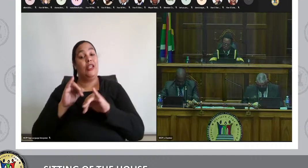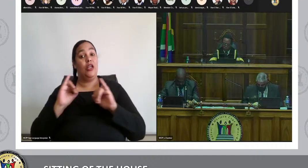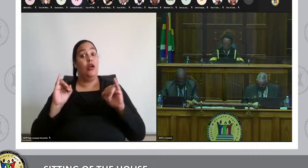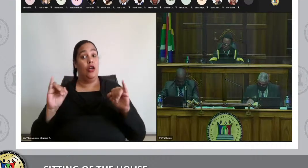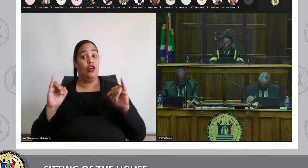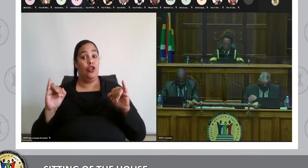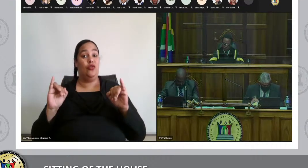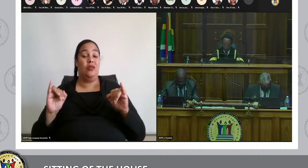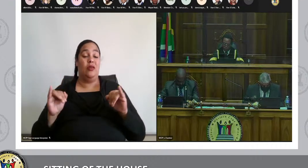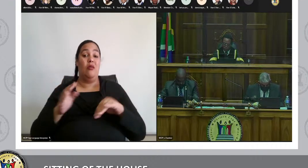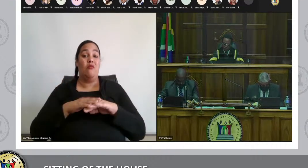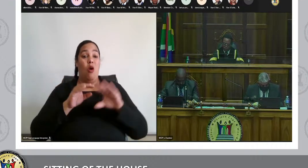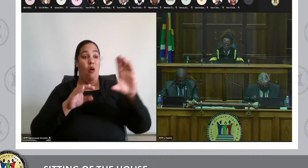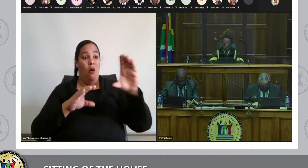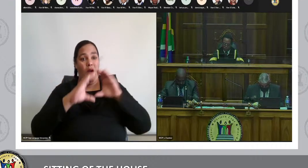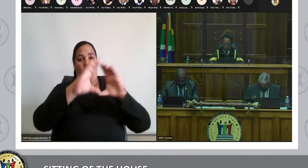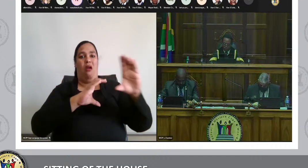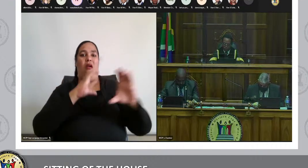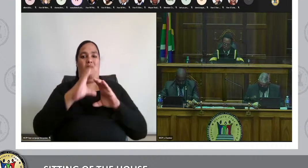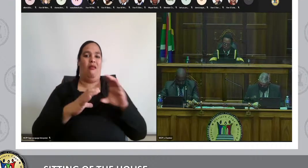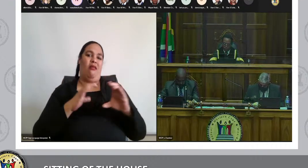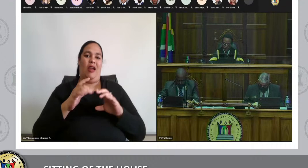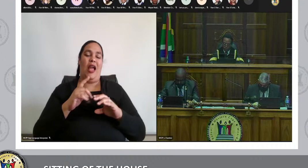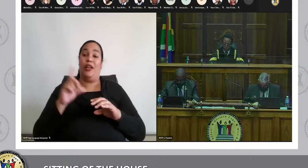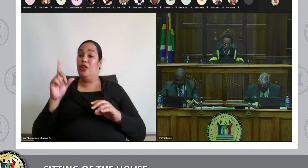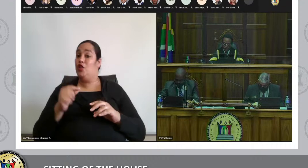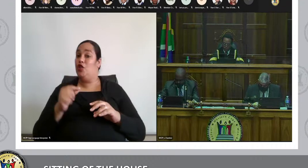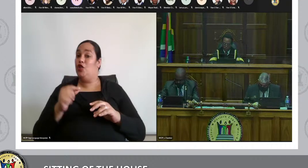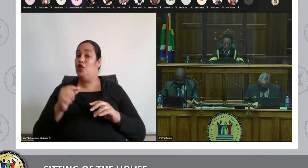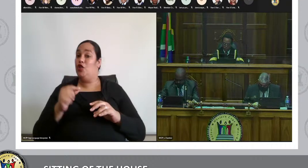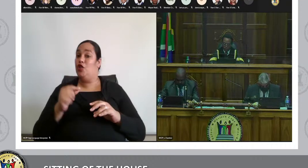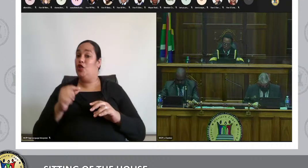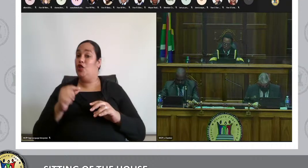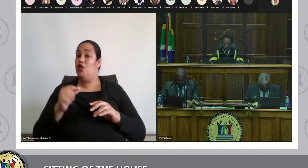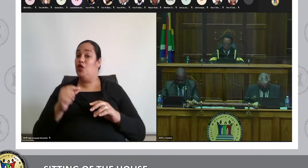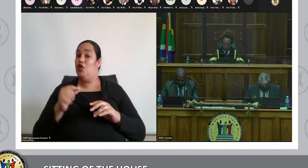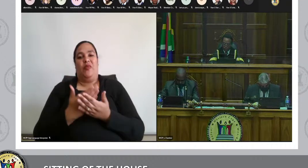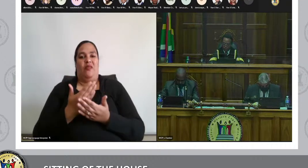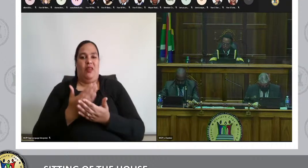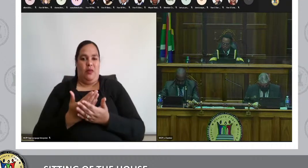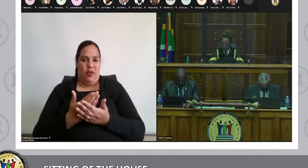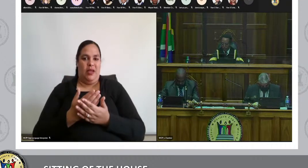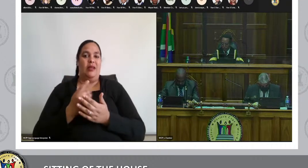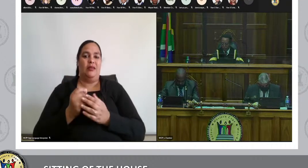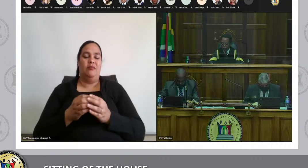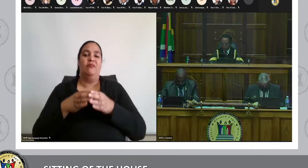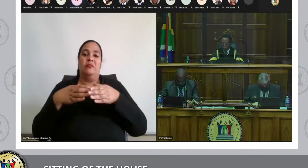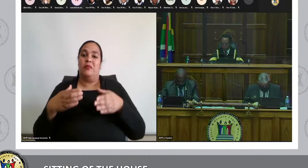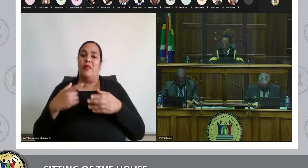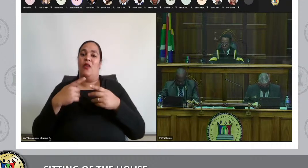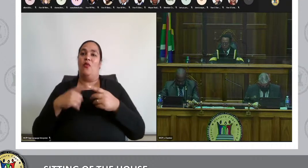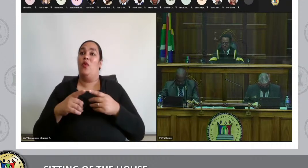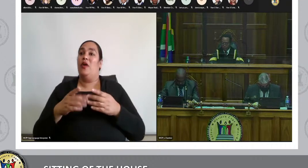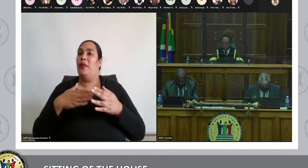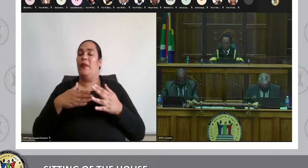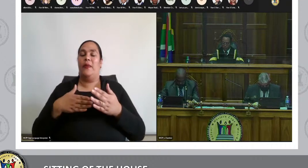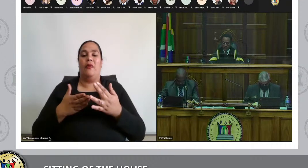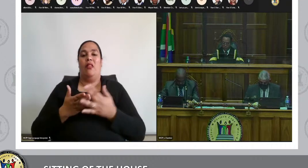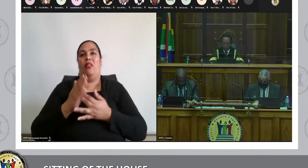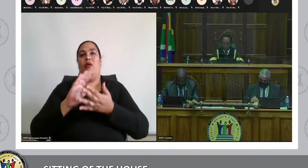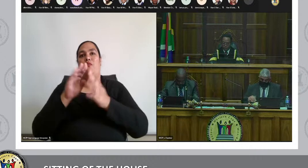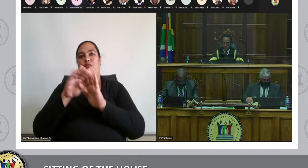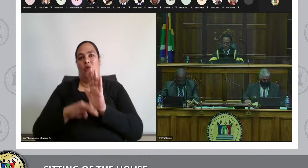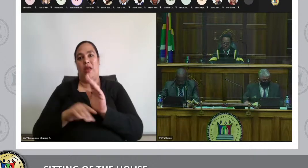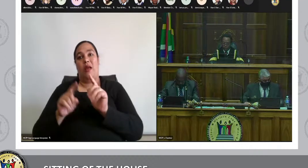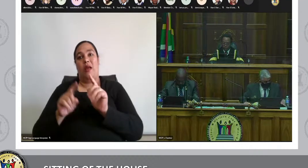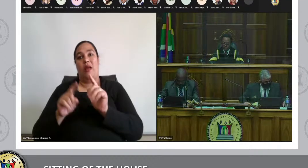mass production of vaccinations at a reasonable price. Also, the availability in the mass vaccination without interrupting the program. The